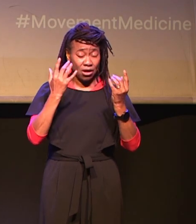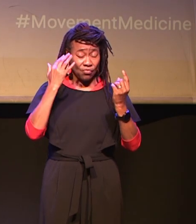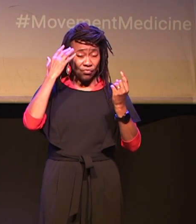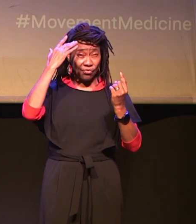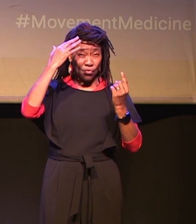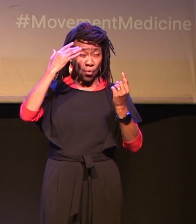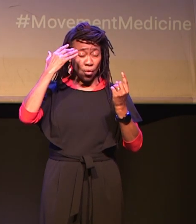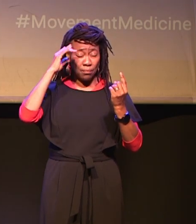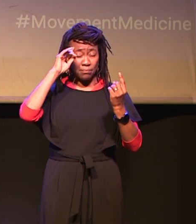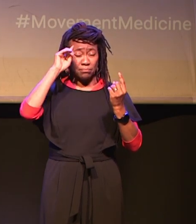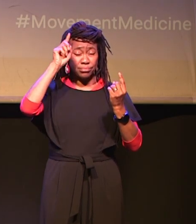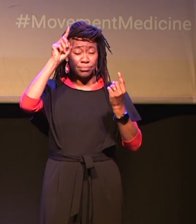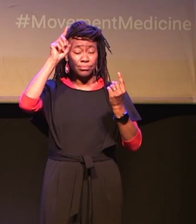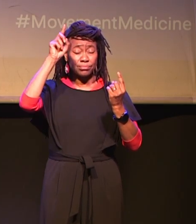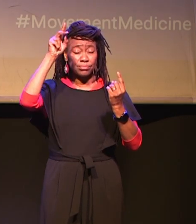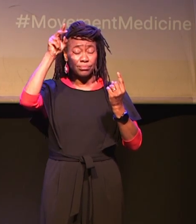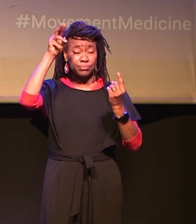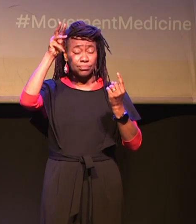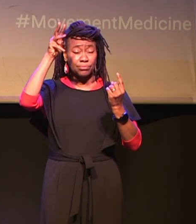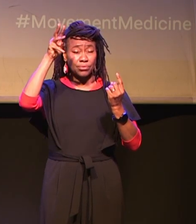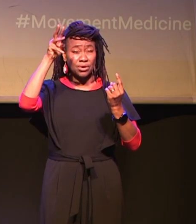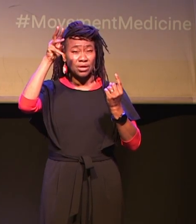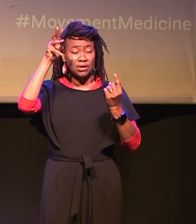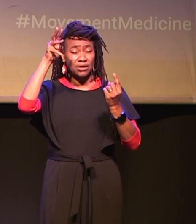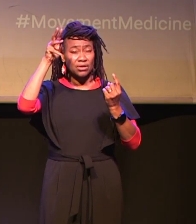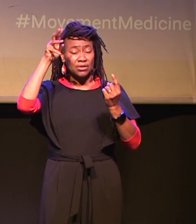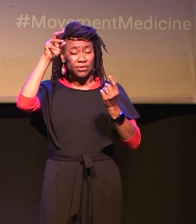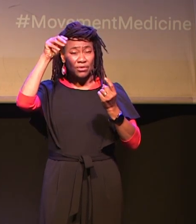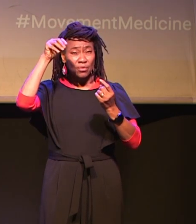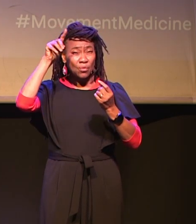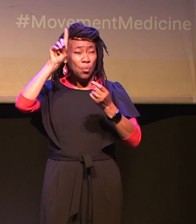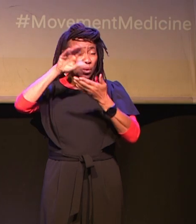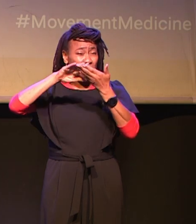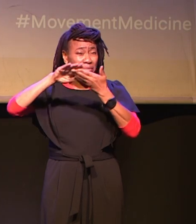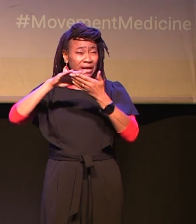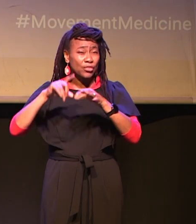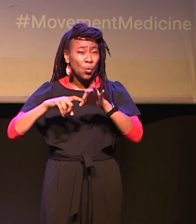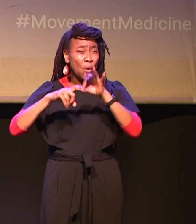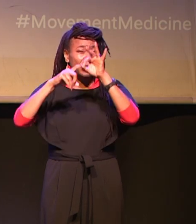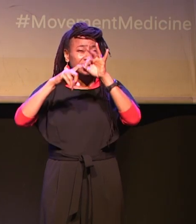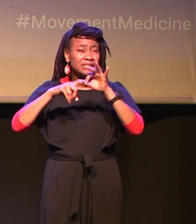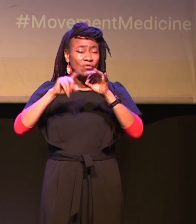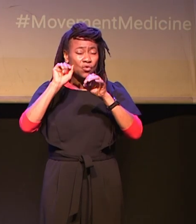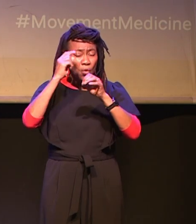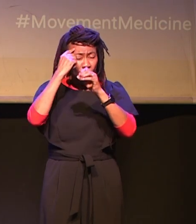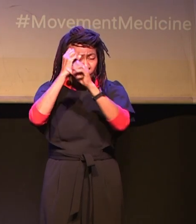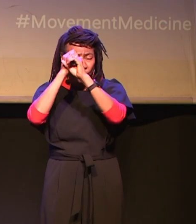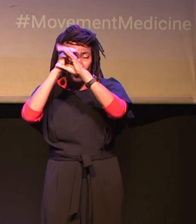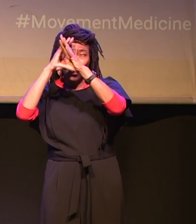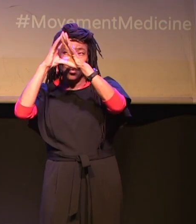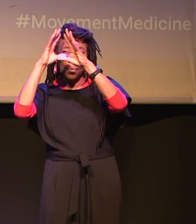And without hanging on to the content of them, is there a quality to those thoughts? Are they moving quickly? Are they moving slowly?